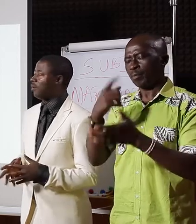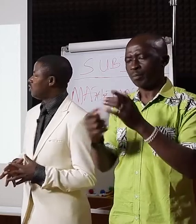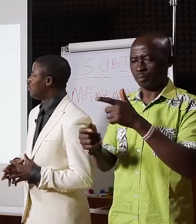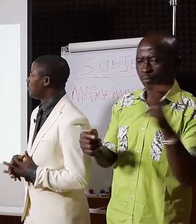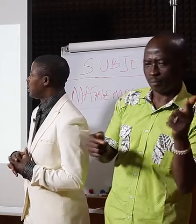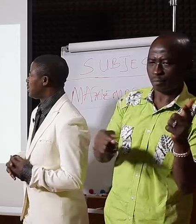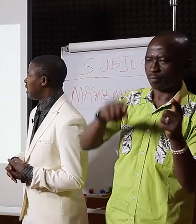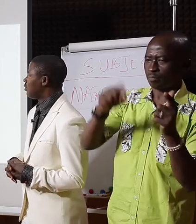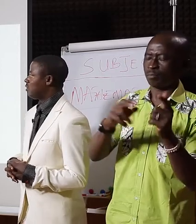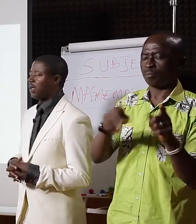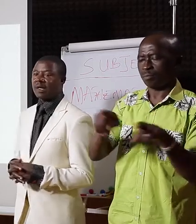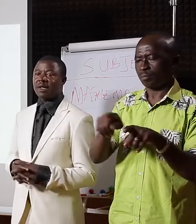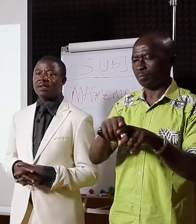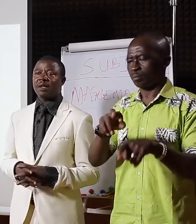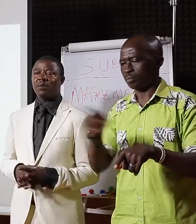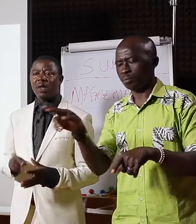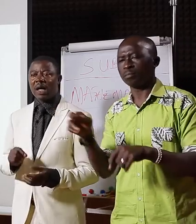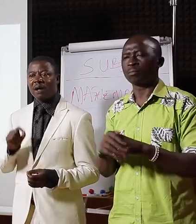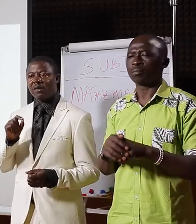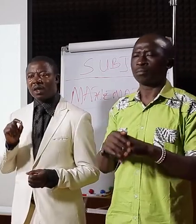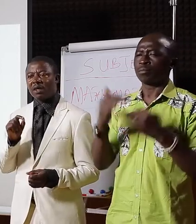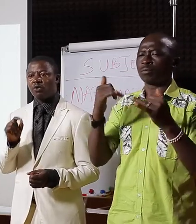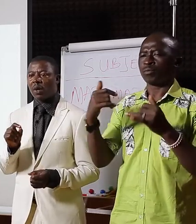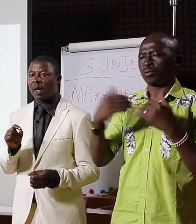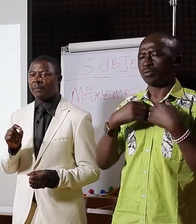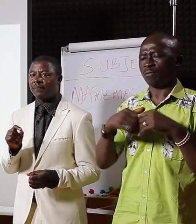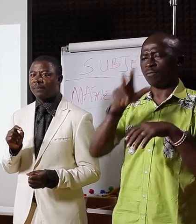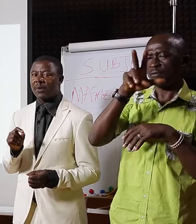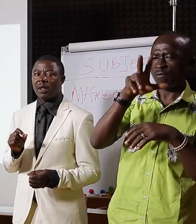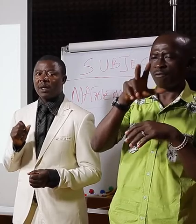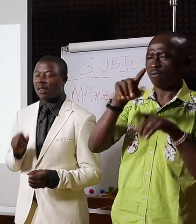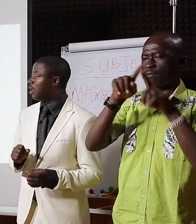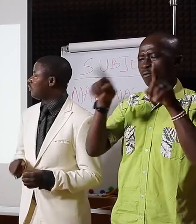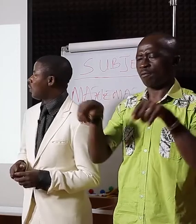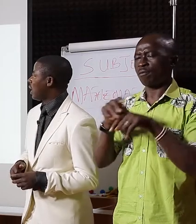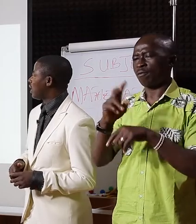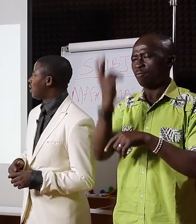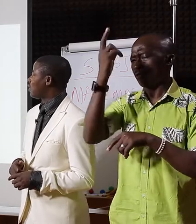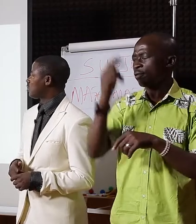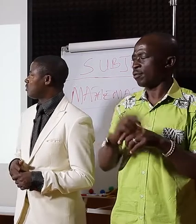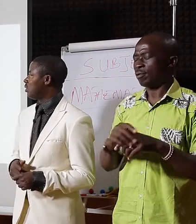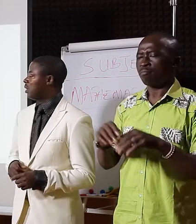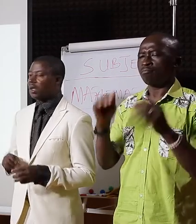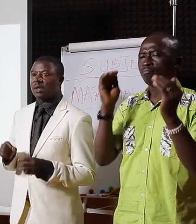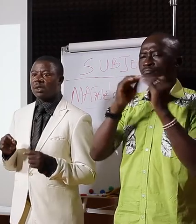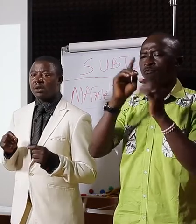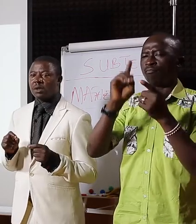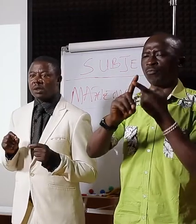you must do the same to the right hand side. We now have 3 square 3 square equals